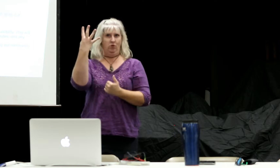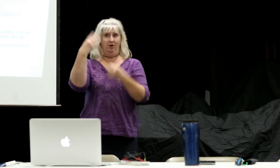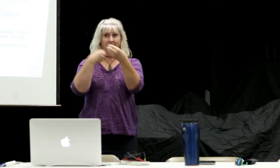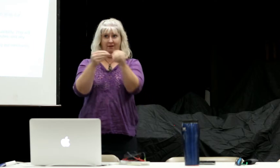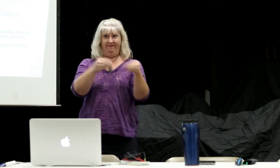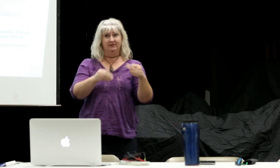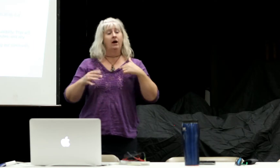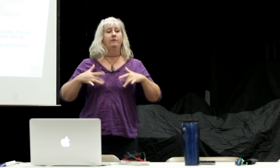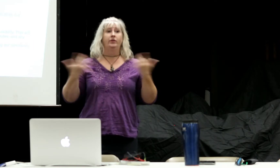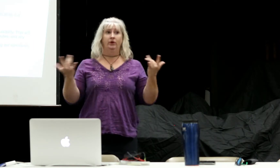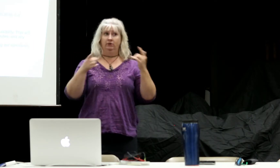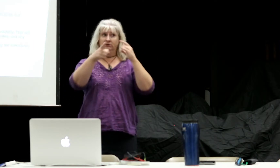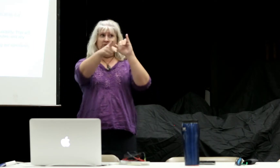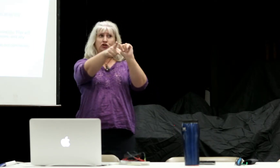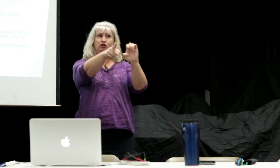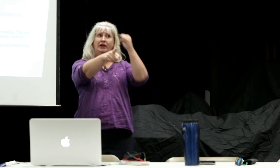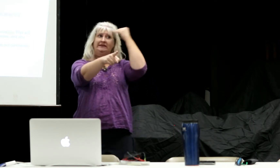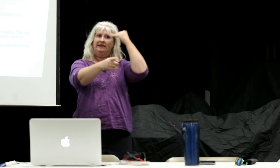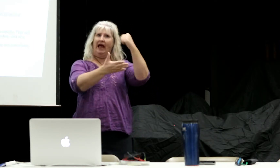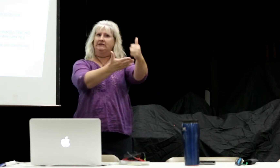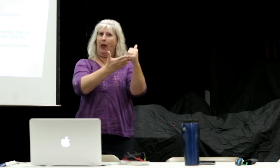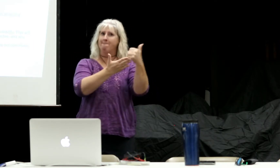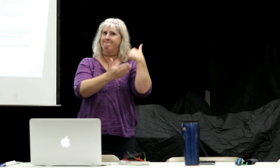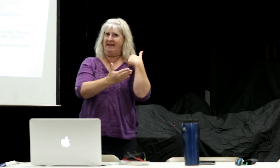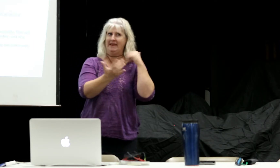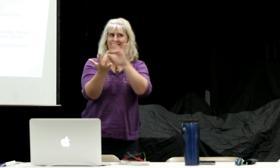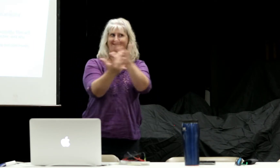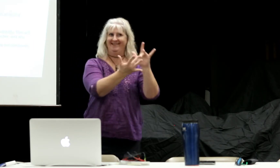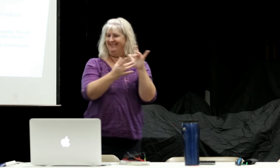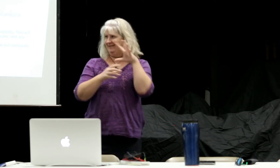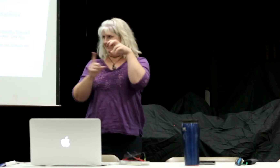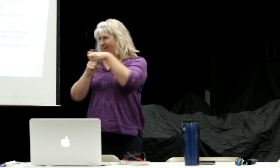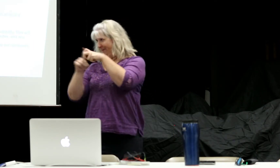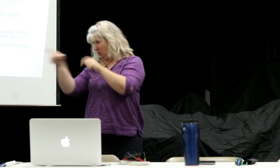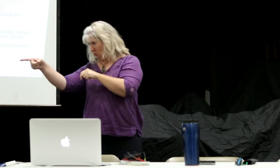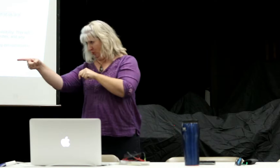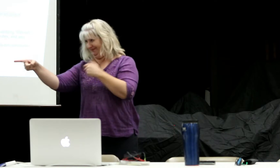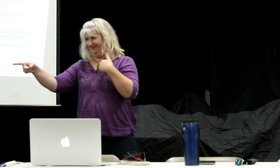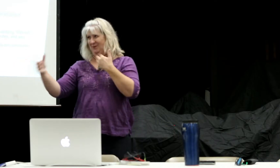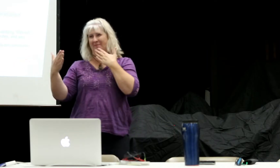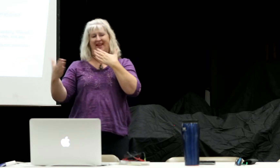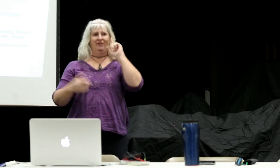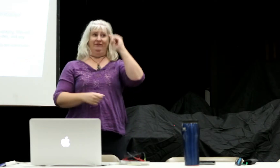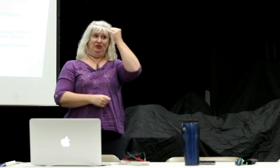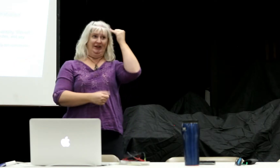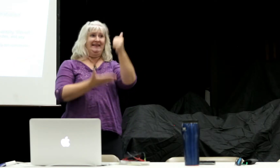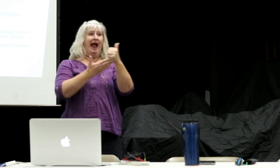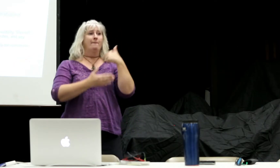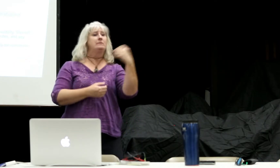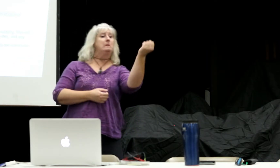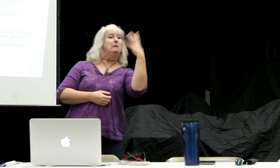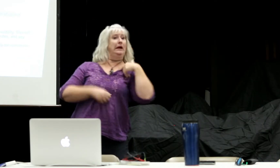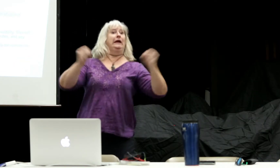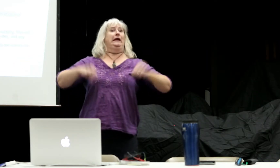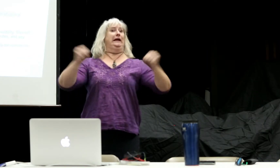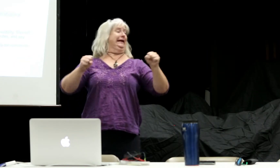Jessica and Nicole are from the Visalia area, and so Jessie has really helped me reach out to people. Thank you for Jessie's help